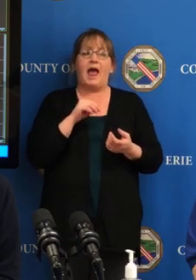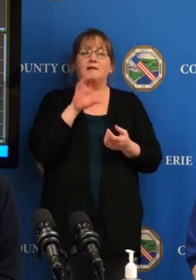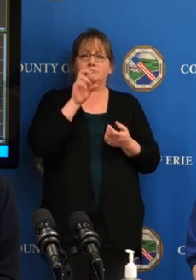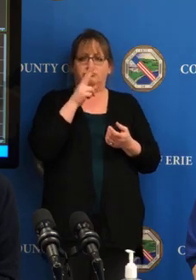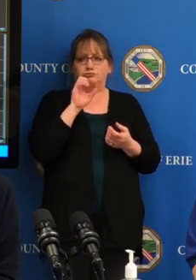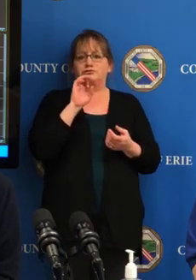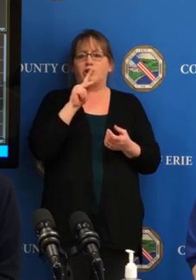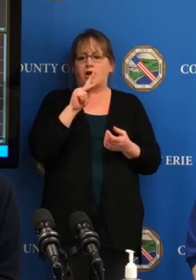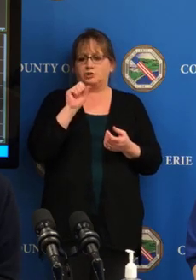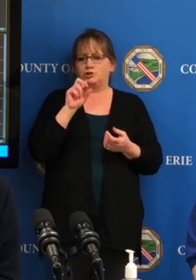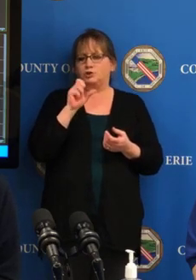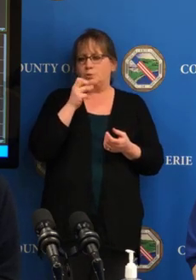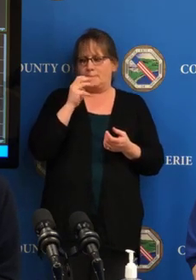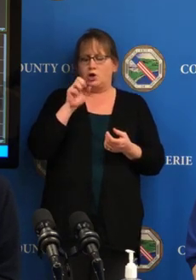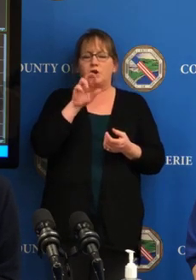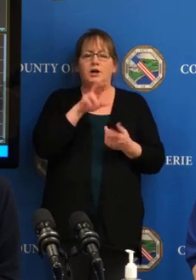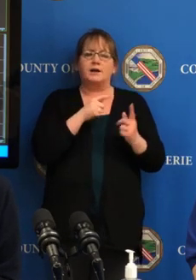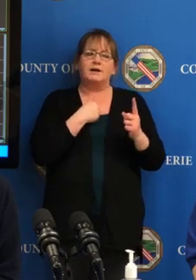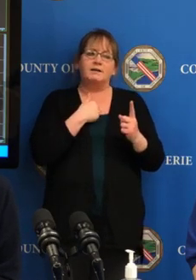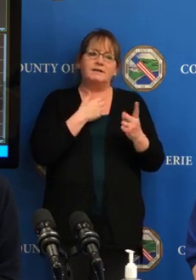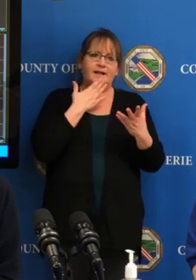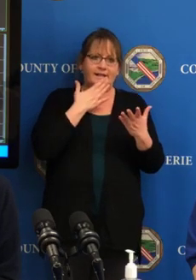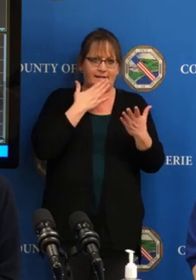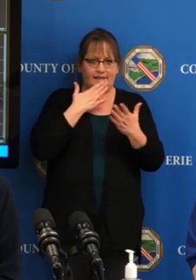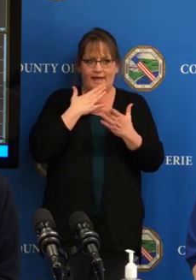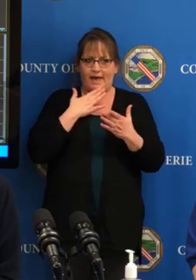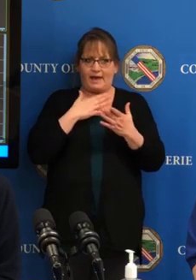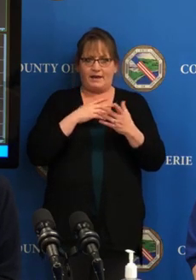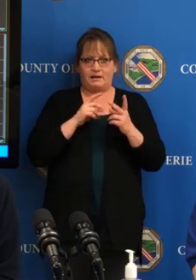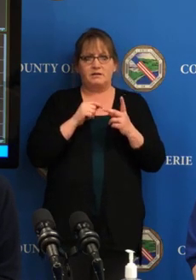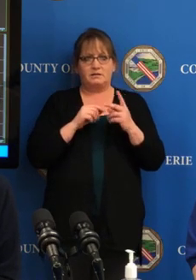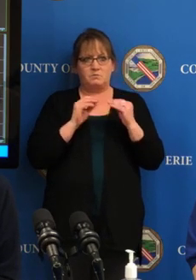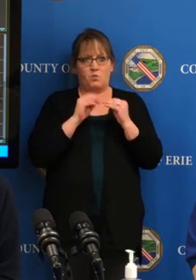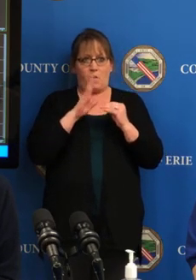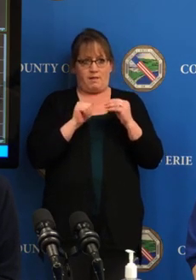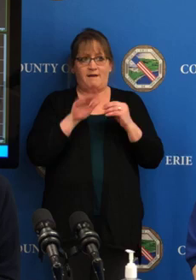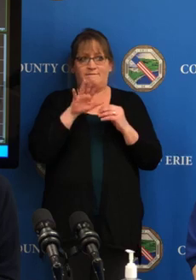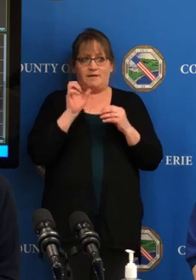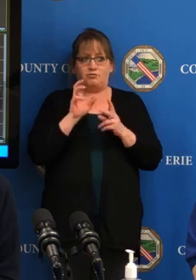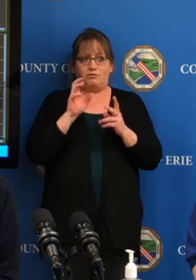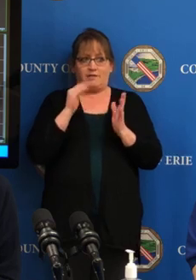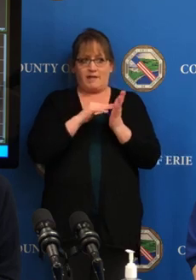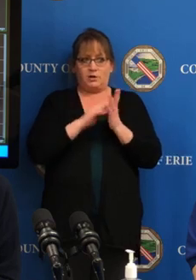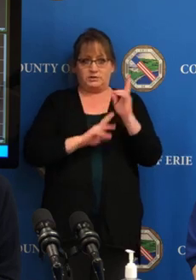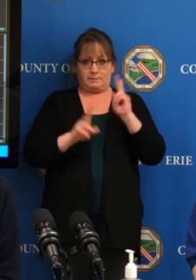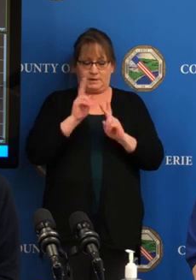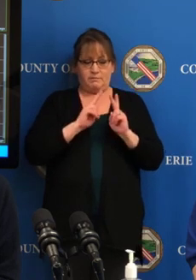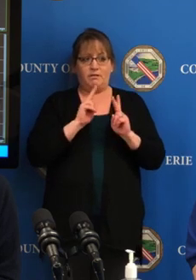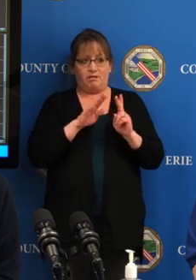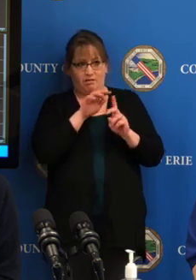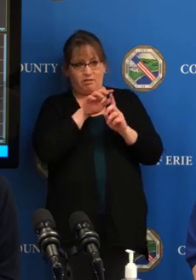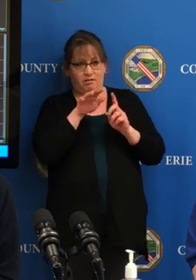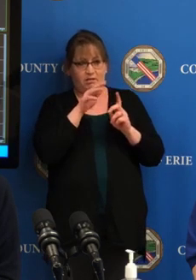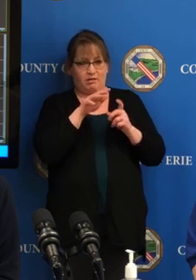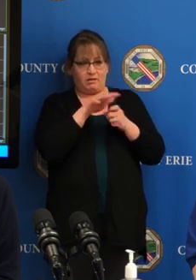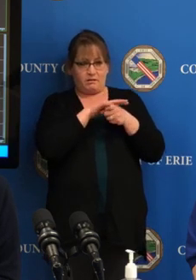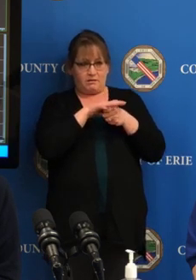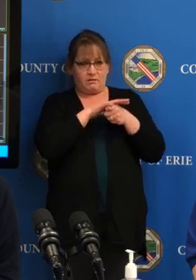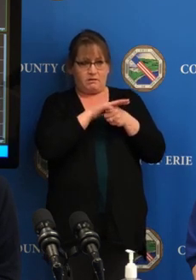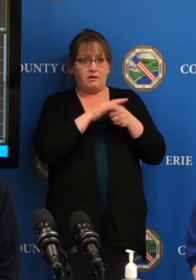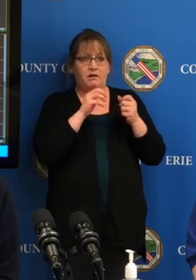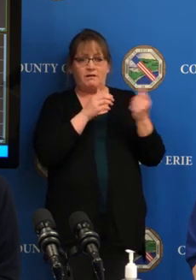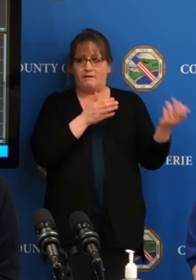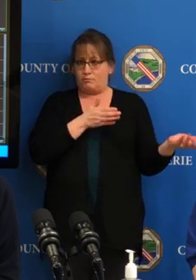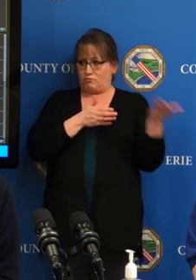governments, or at least those that are, I know, over a population size of 500,000 or more, are provided the resources they need to react